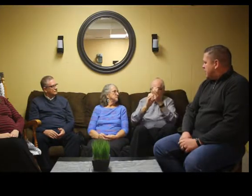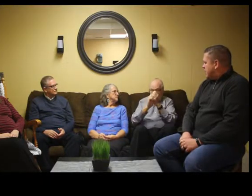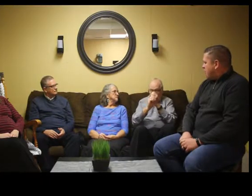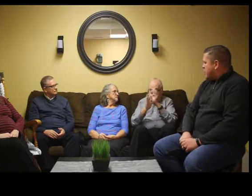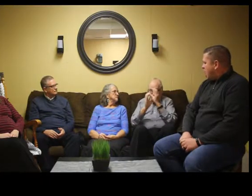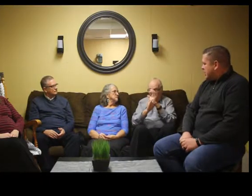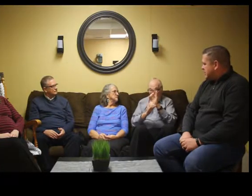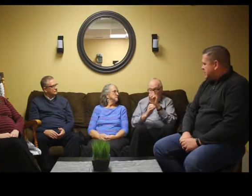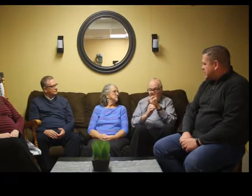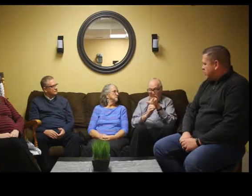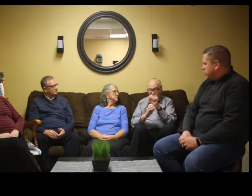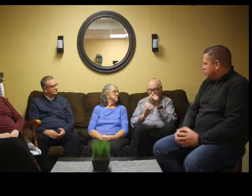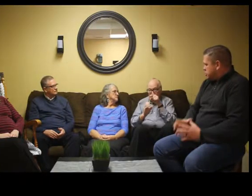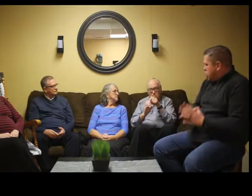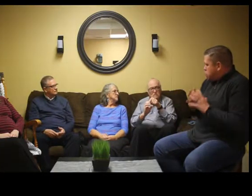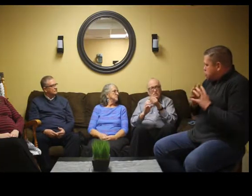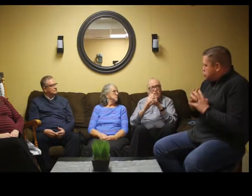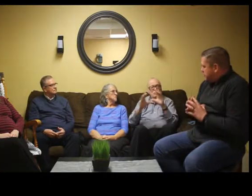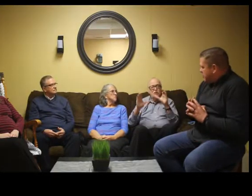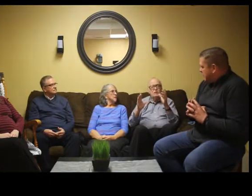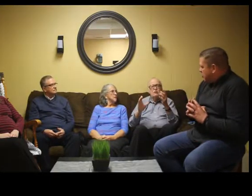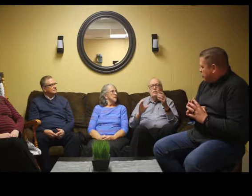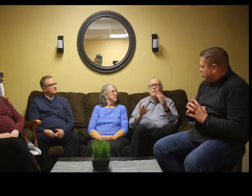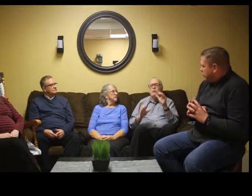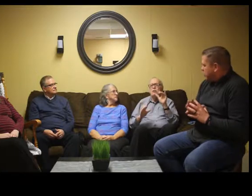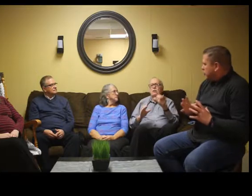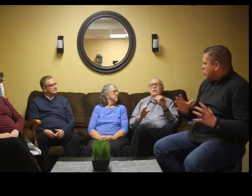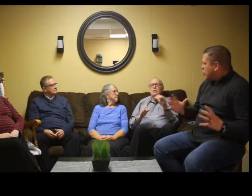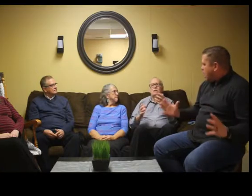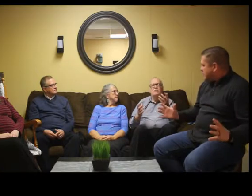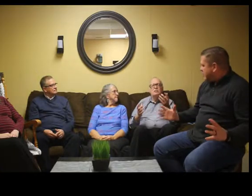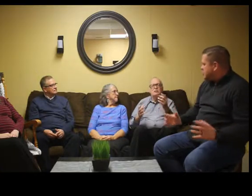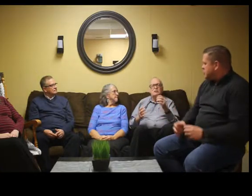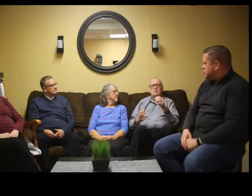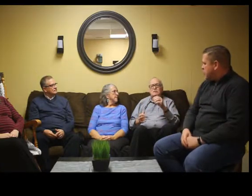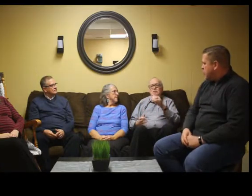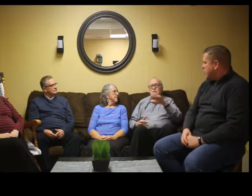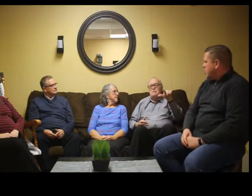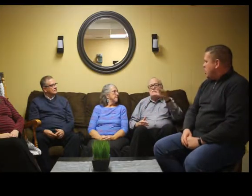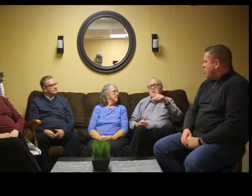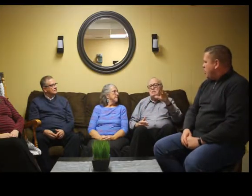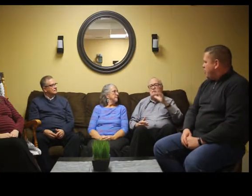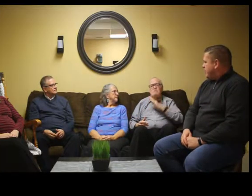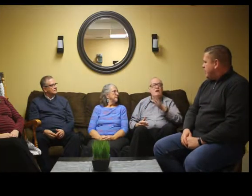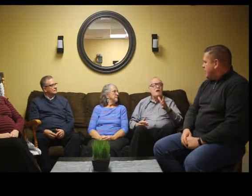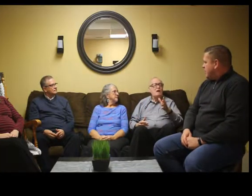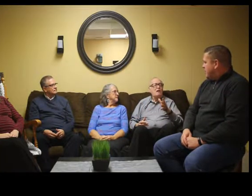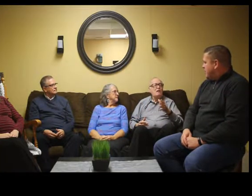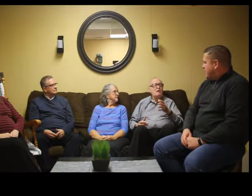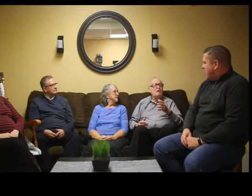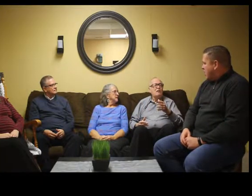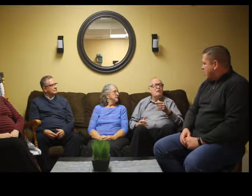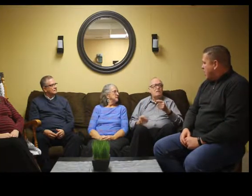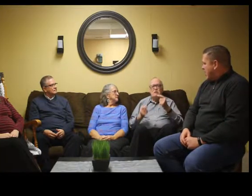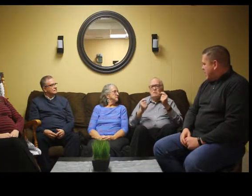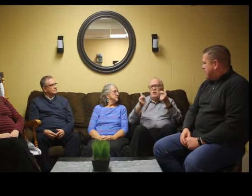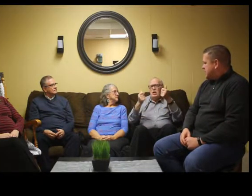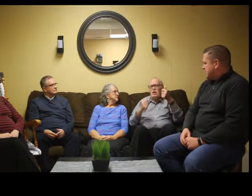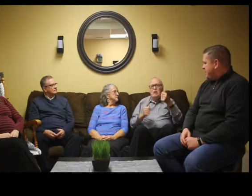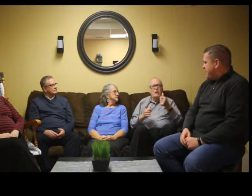that the whole context is there. You don't just zoom in on that one word. You look at the whole context of the story or the monologue, and it makes a difference.